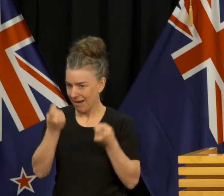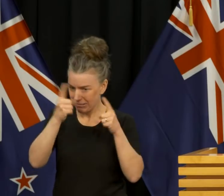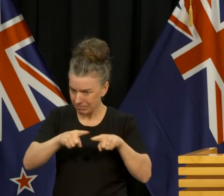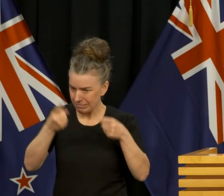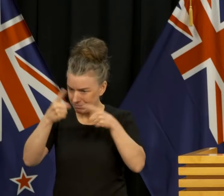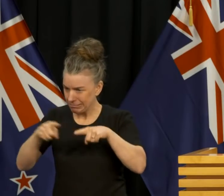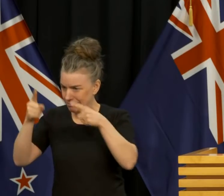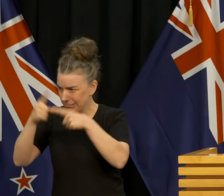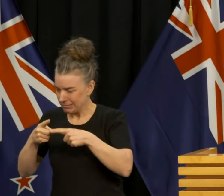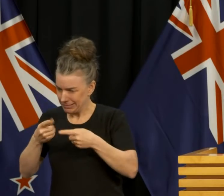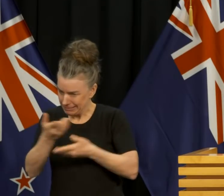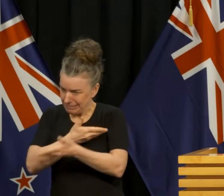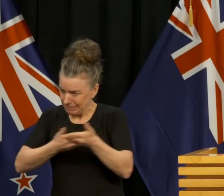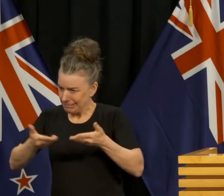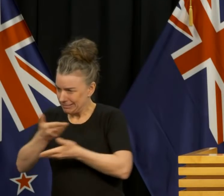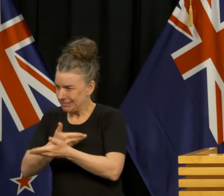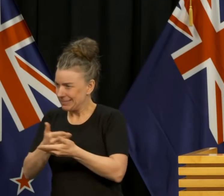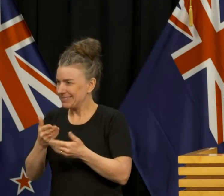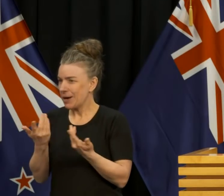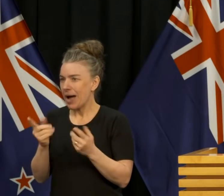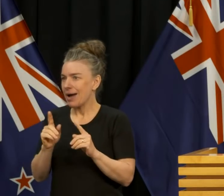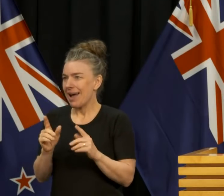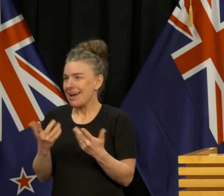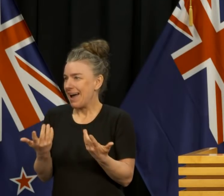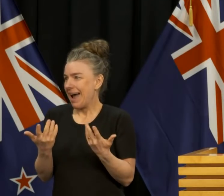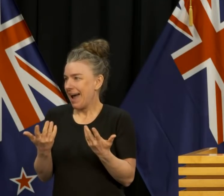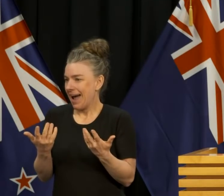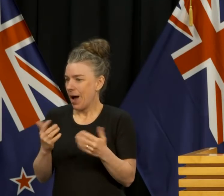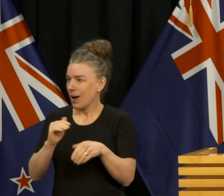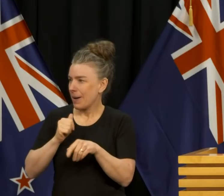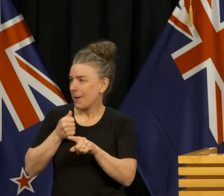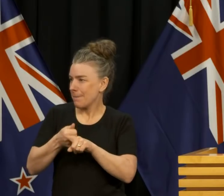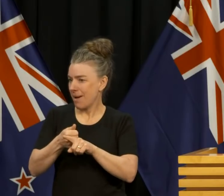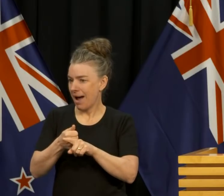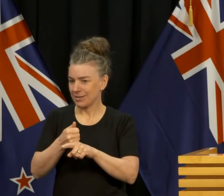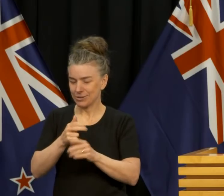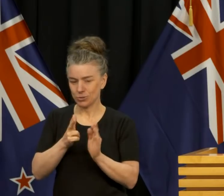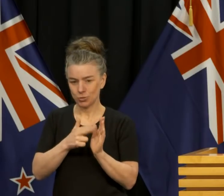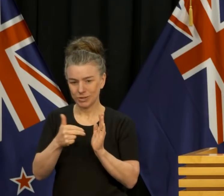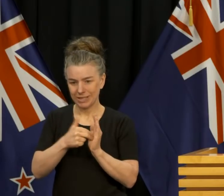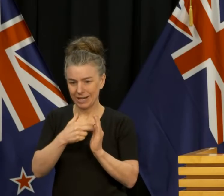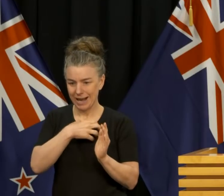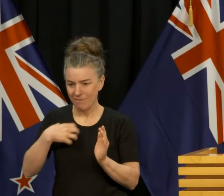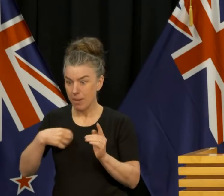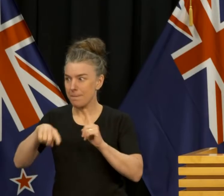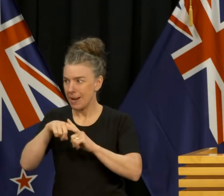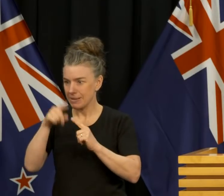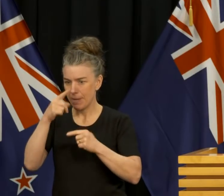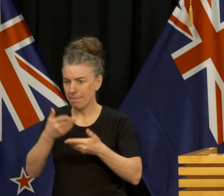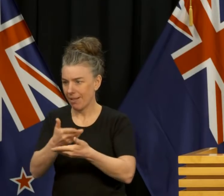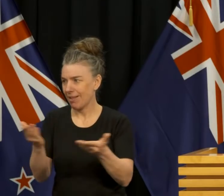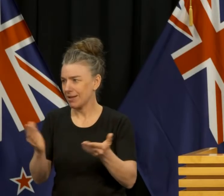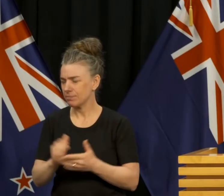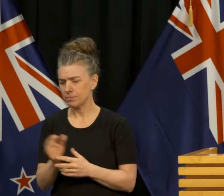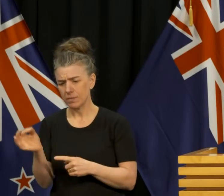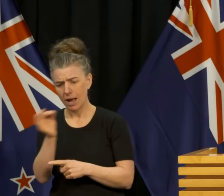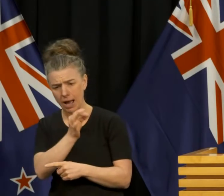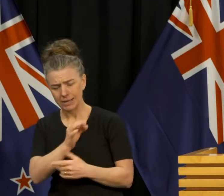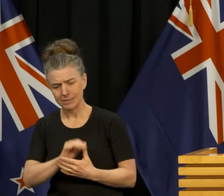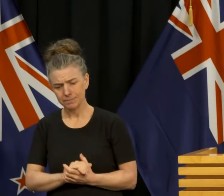working our way through those, and what that means for all different aspects of government and the way we operate here in New Zealand. Is there a scenario